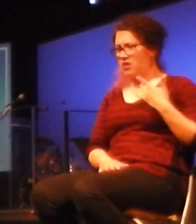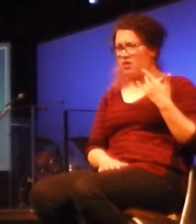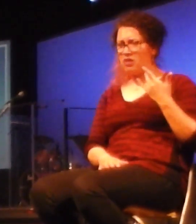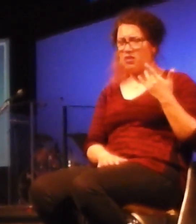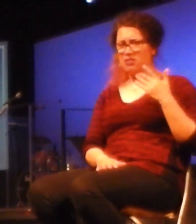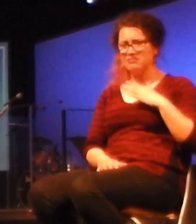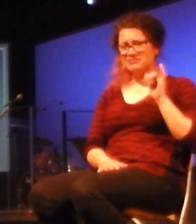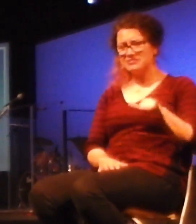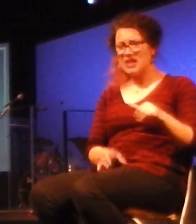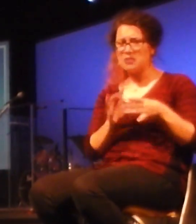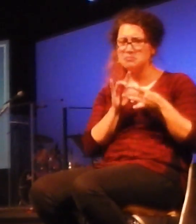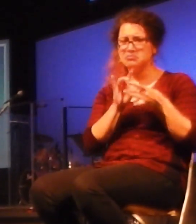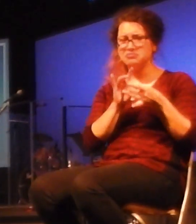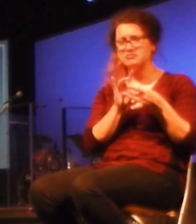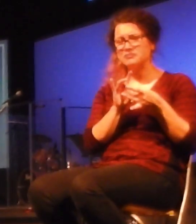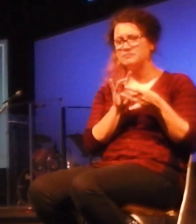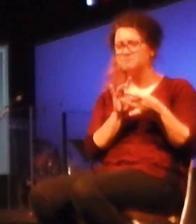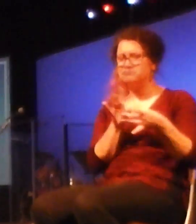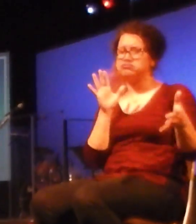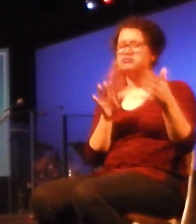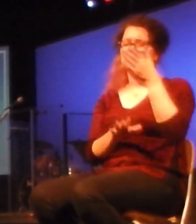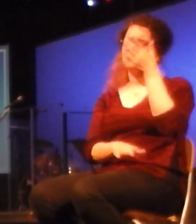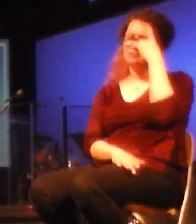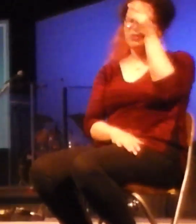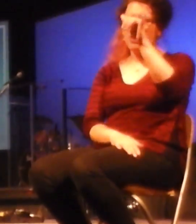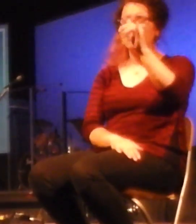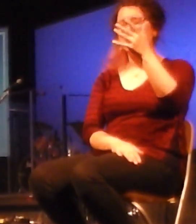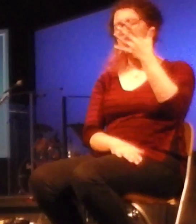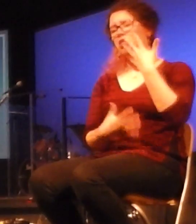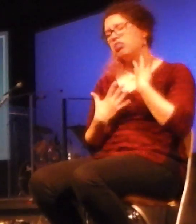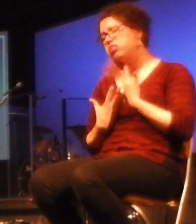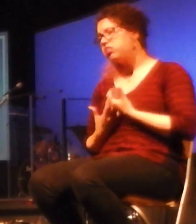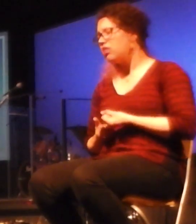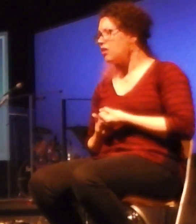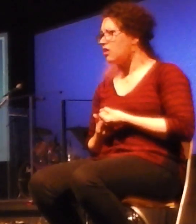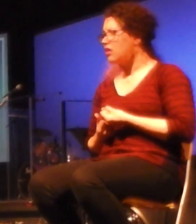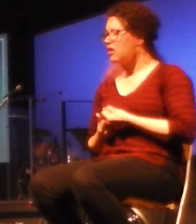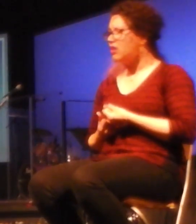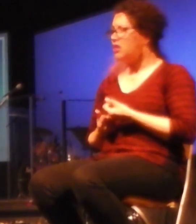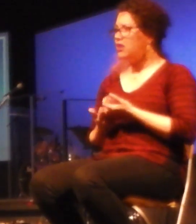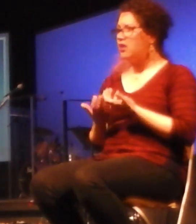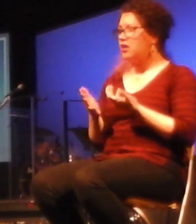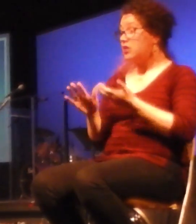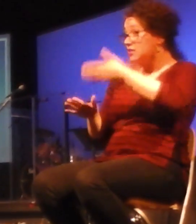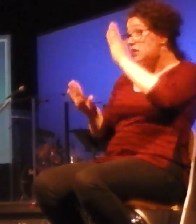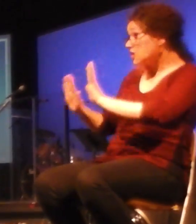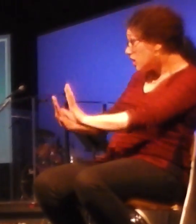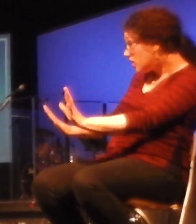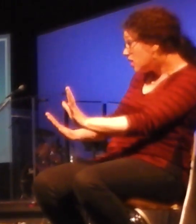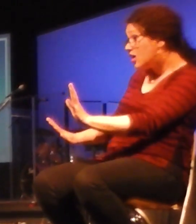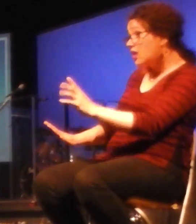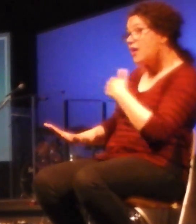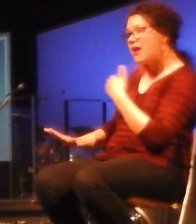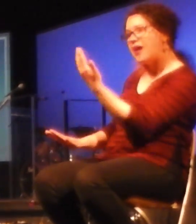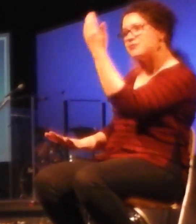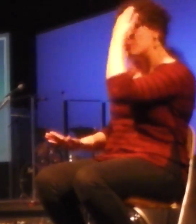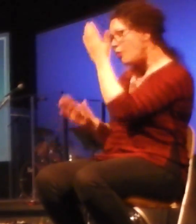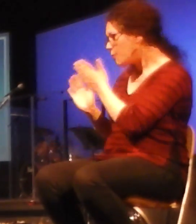be there again is the loudest voice in your head. And God is trying to say, no, but I know the plans I have for